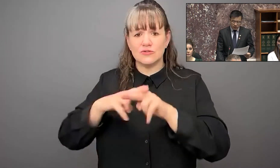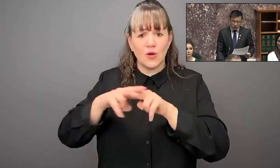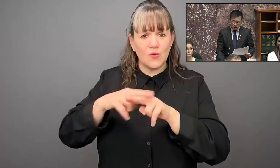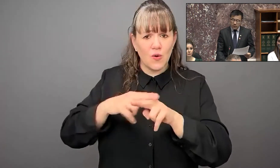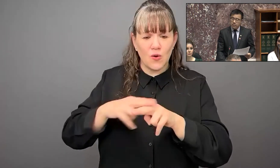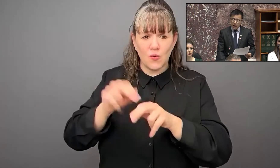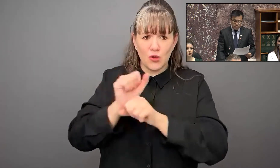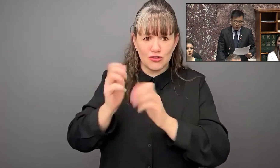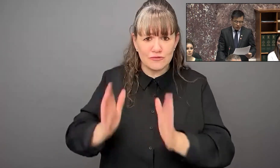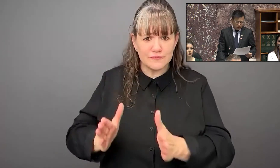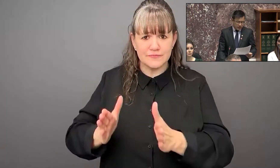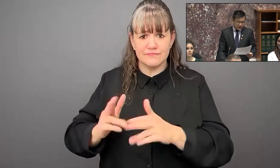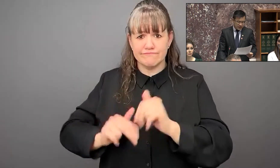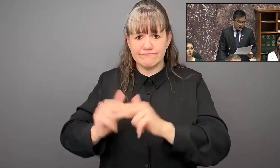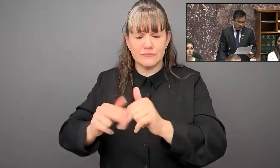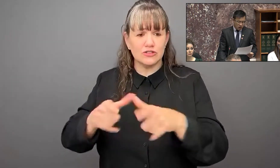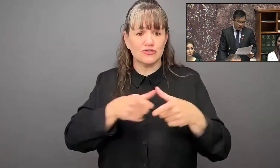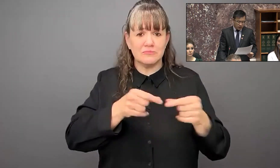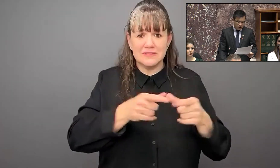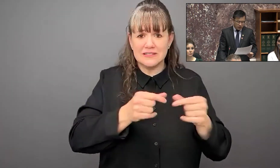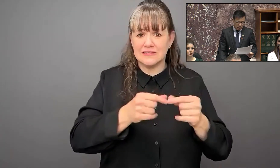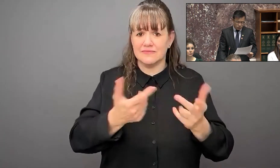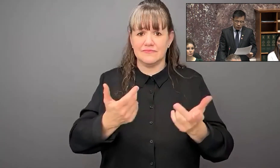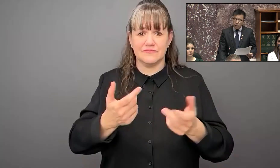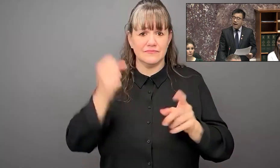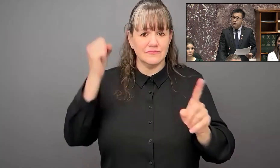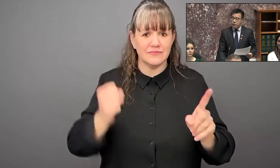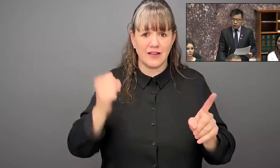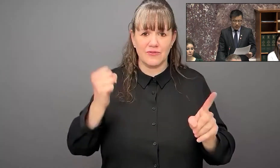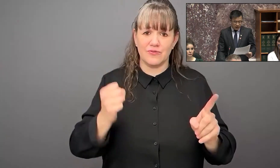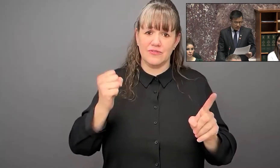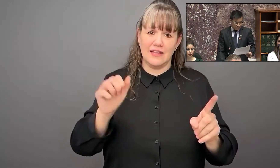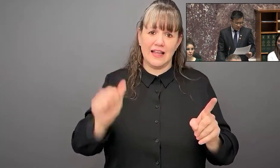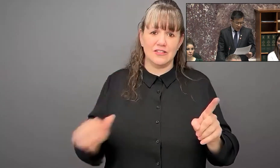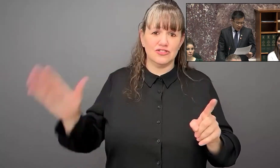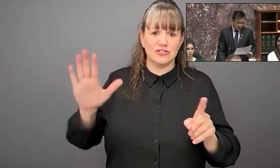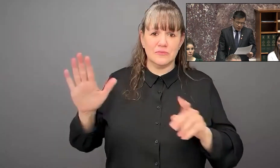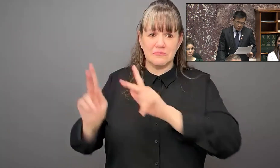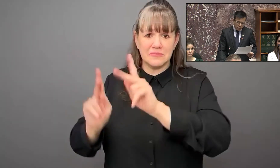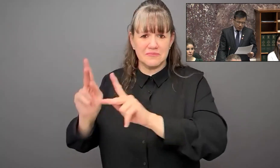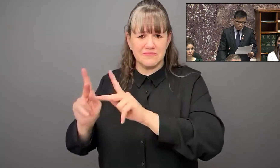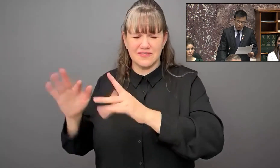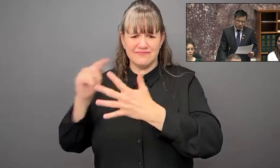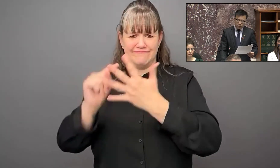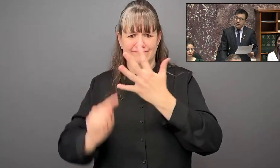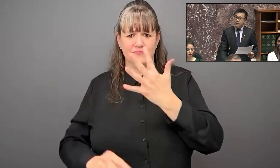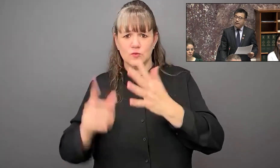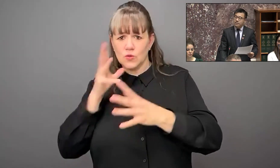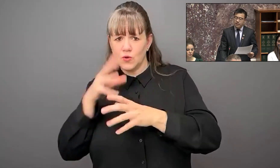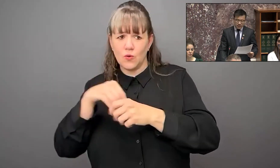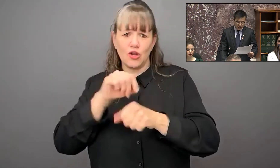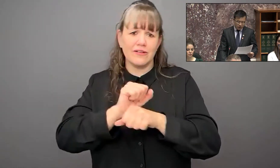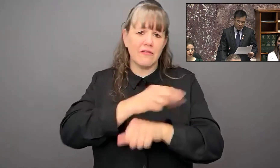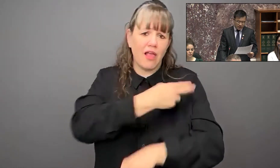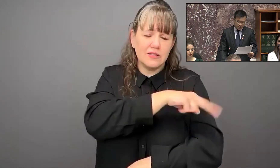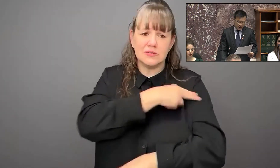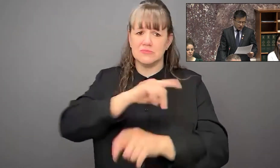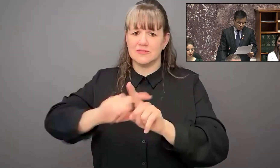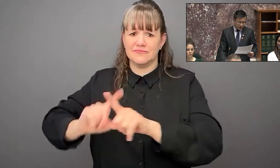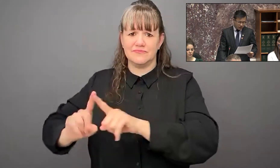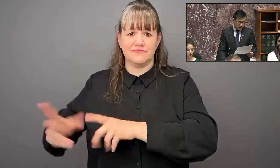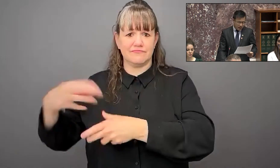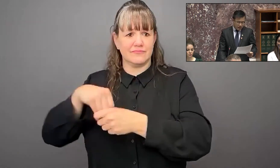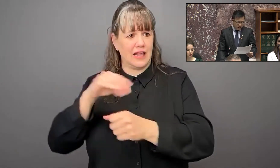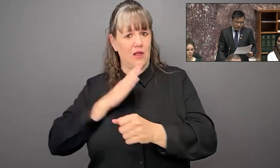Canadians have long been the backbone of BC's economic, cultural, and social life. Their stories are one of resilience, sacrifice,